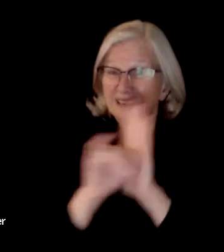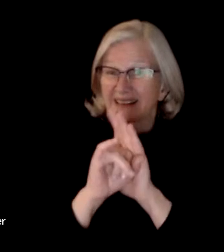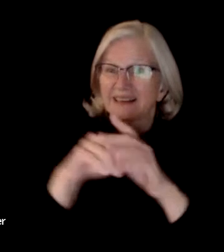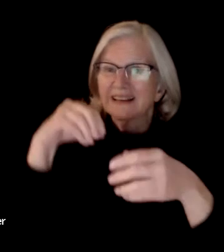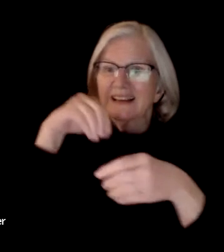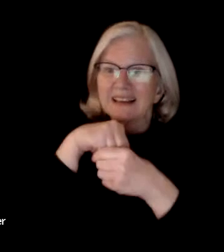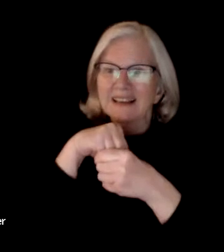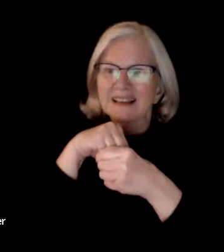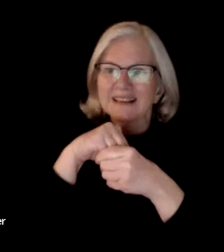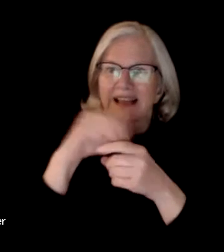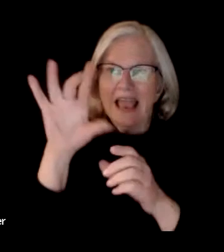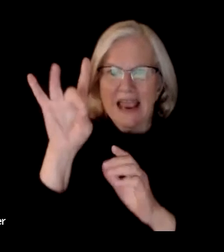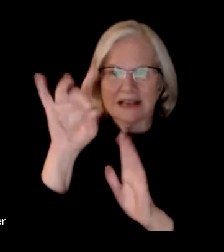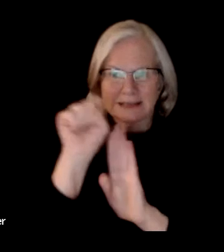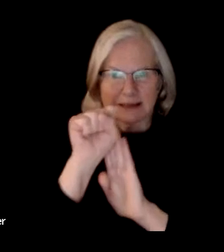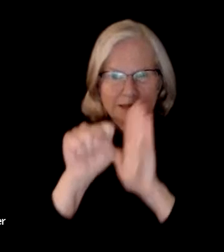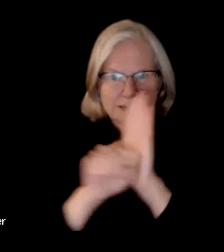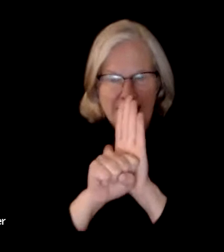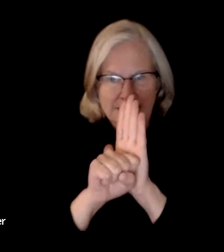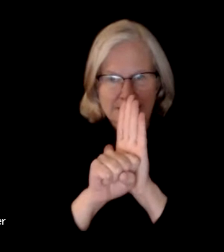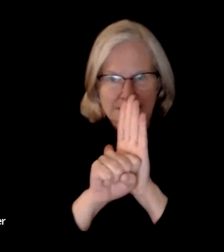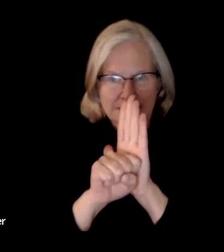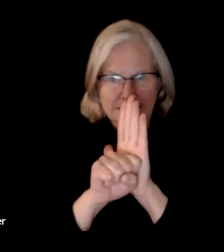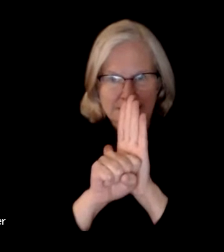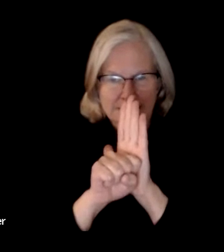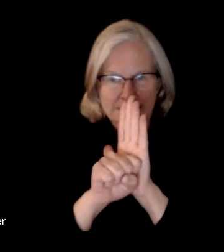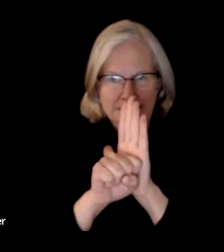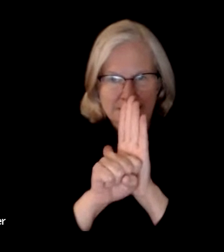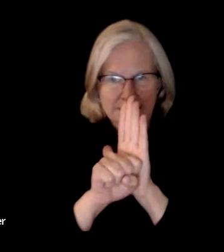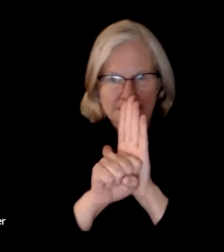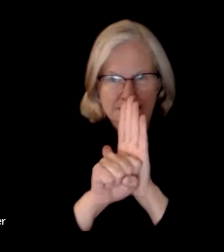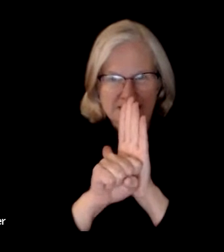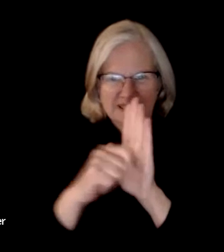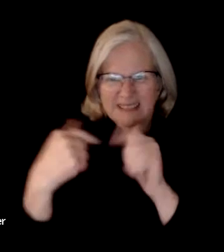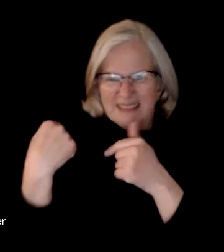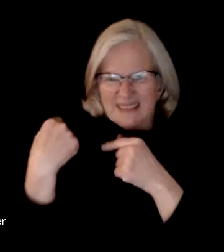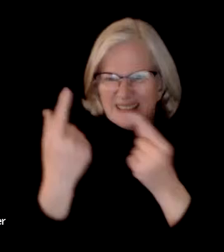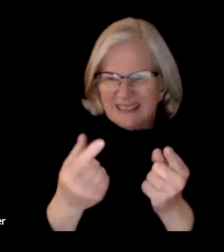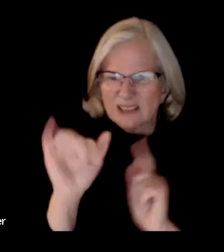as of January 8th. With that, Mike, I'll turn it over to you.